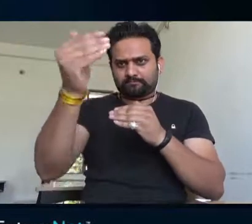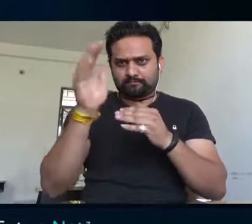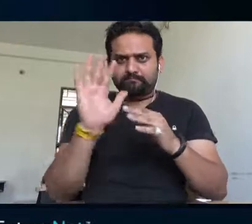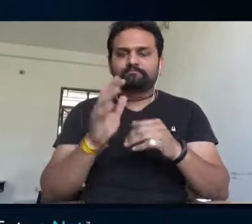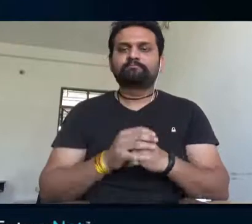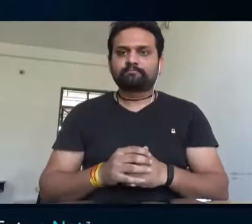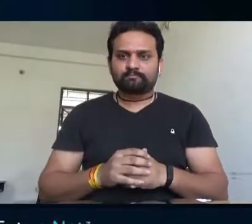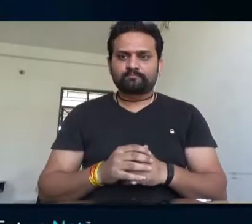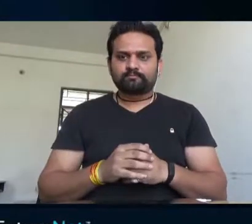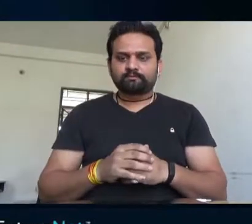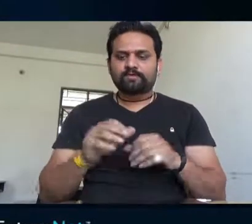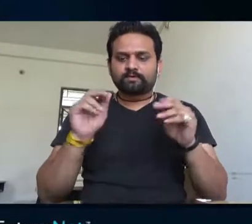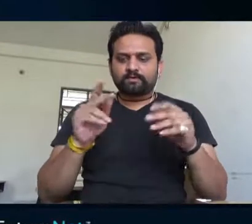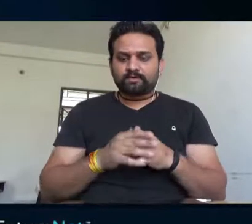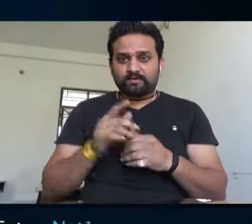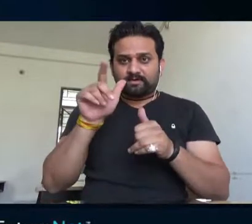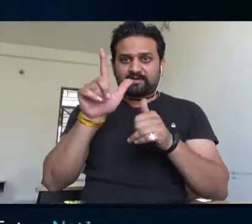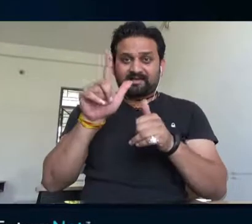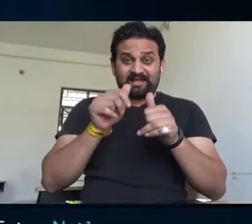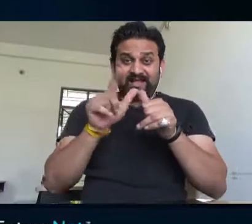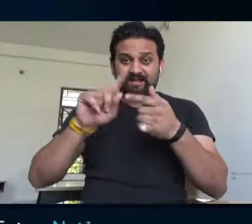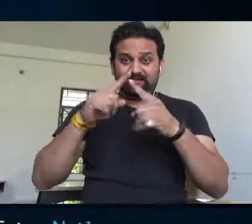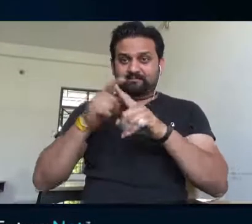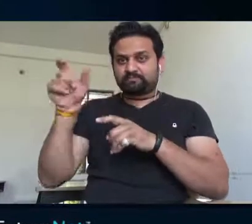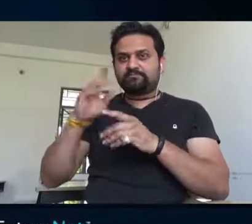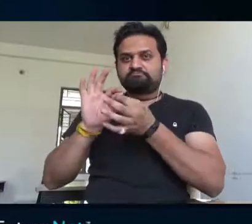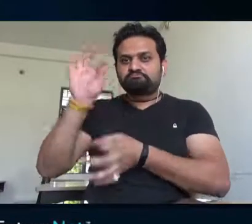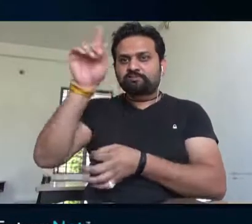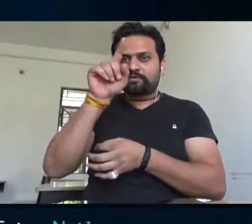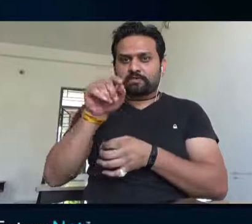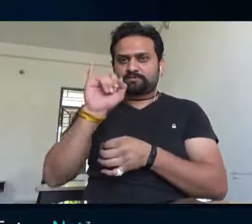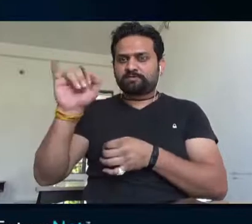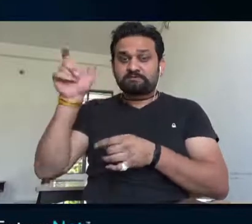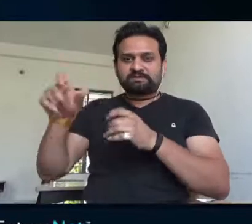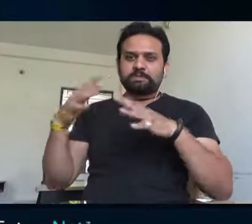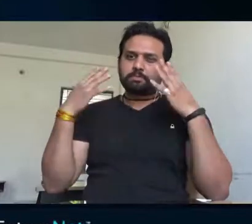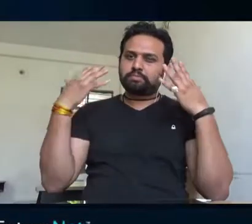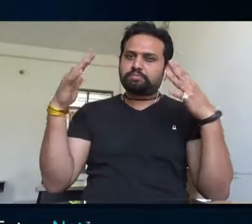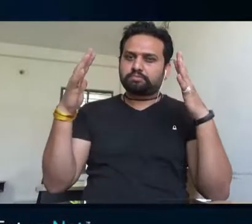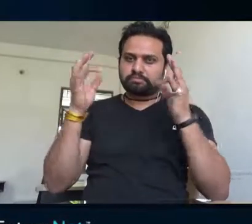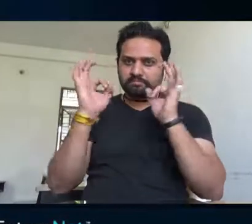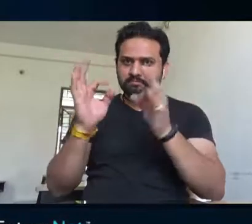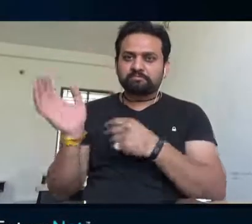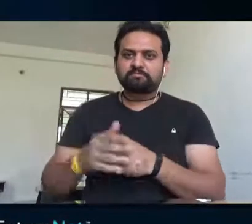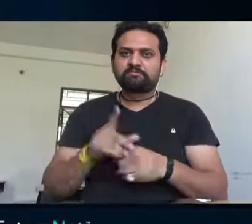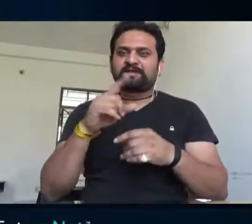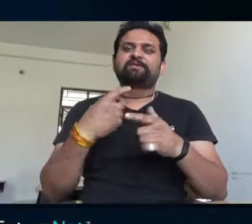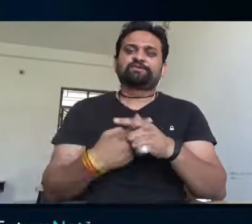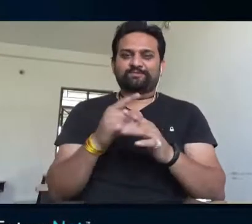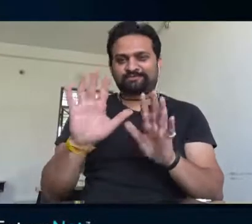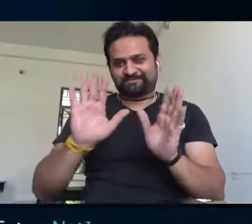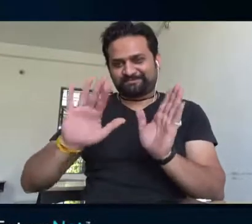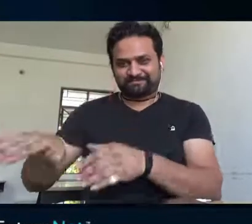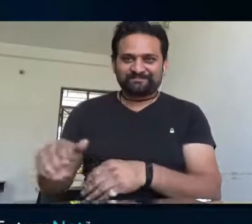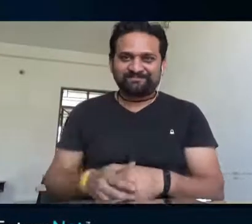plan our events in next month. So, okay. Alex is 1.66 meters, but he is a great